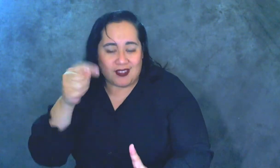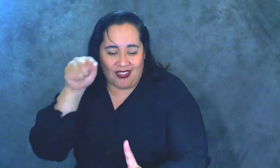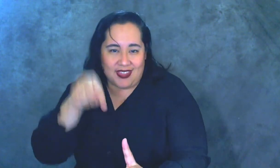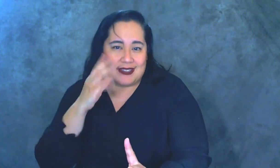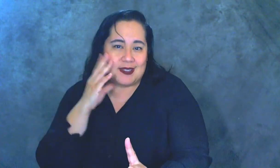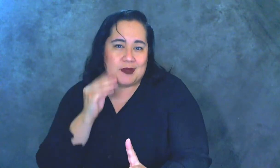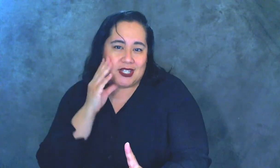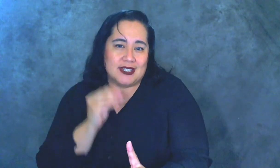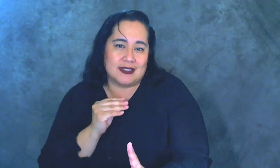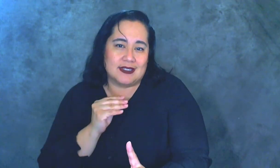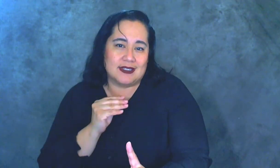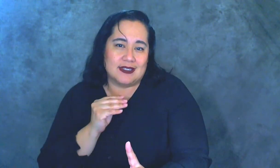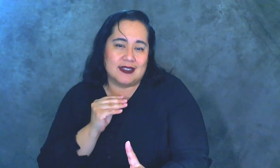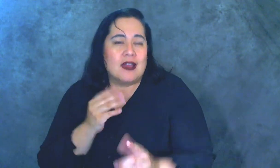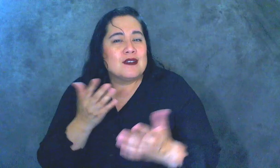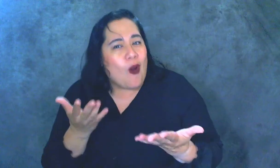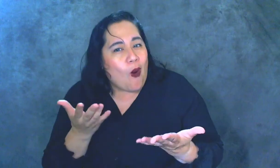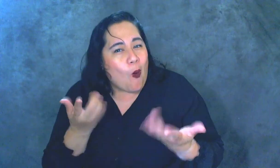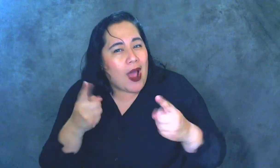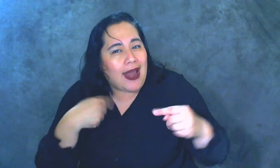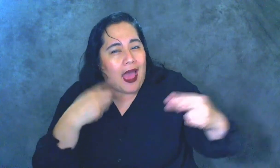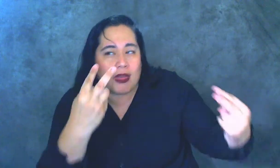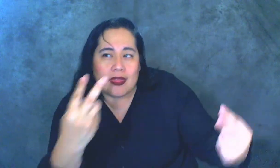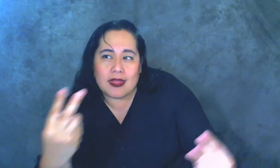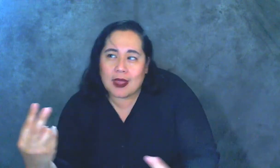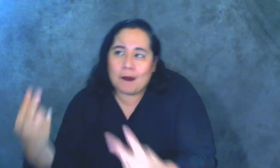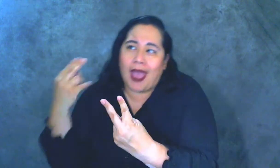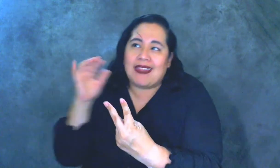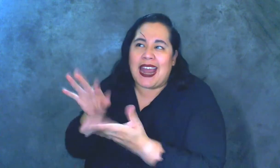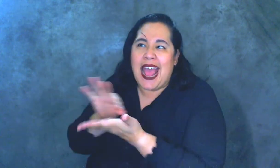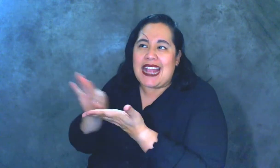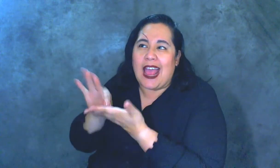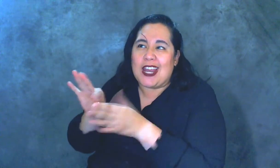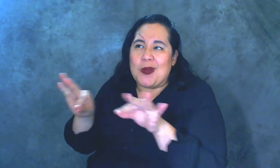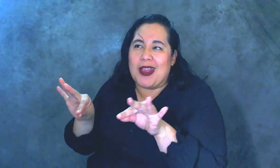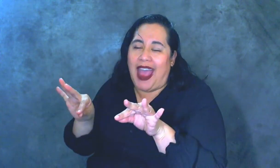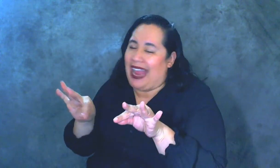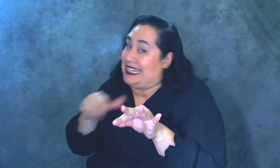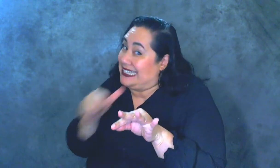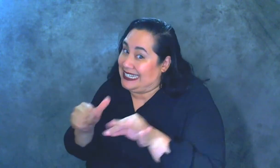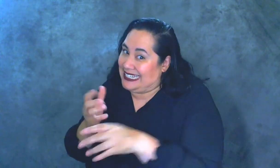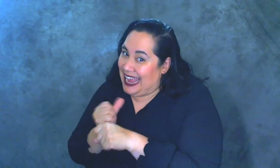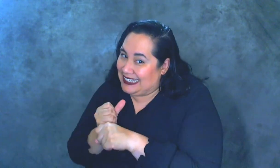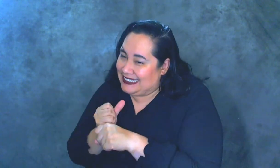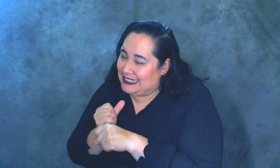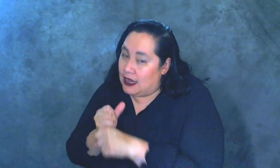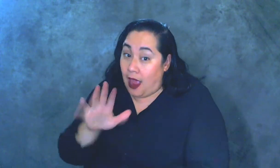experience. So when I think back to that accounting degree I didn't get, by the way, I got a degree